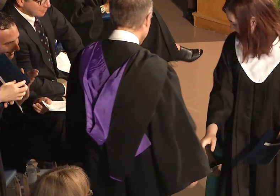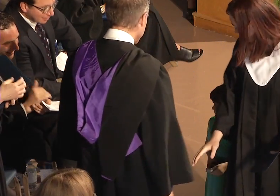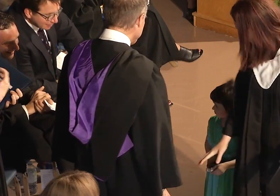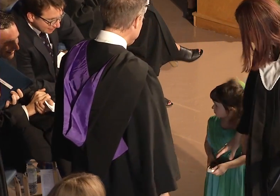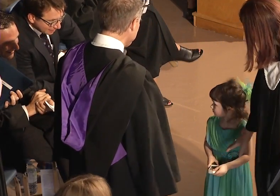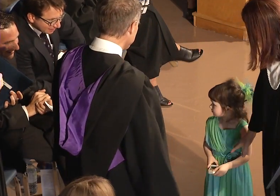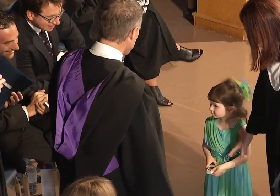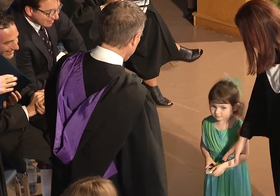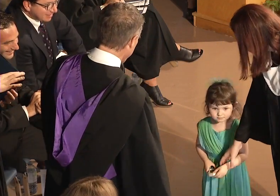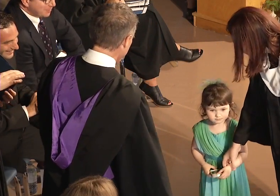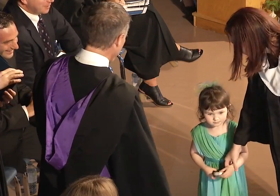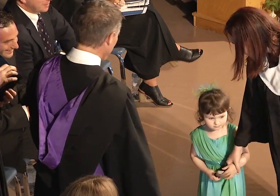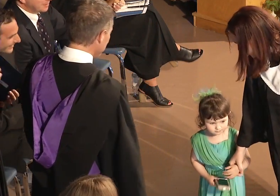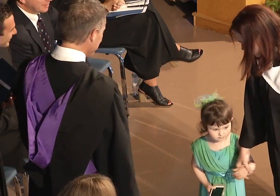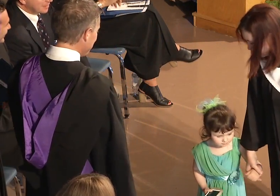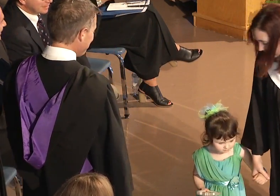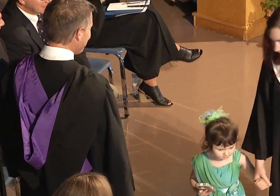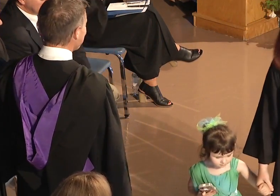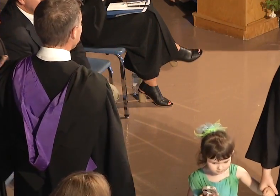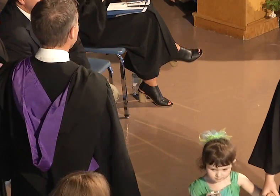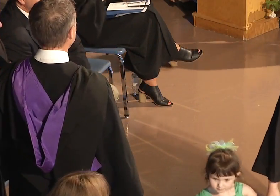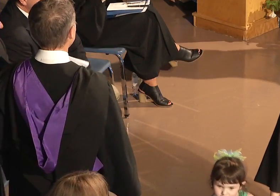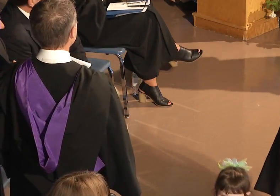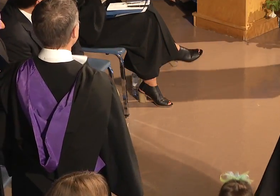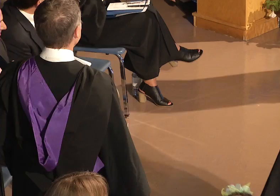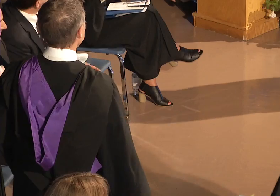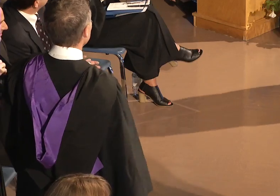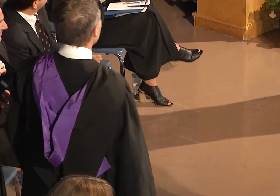Pamela Pick, honors.